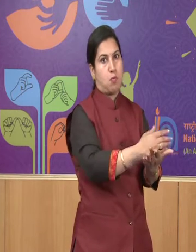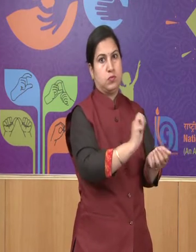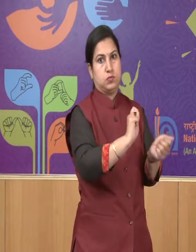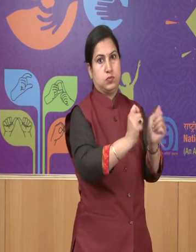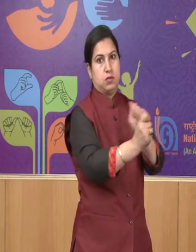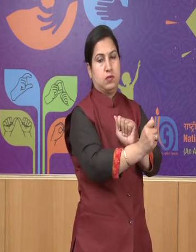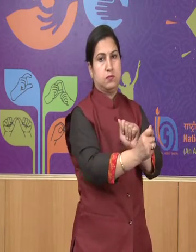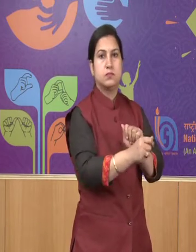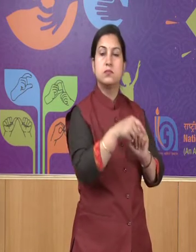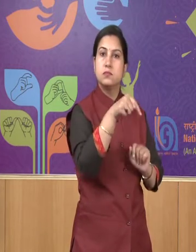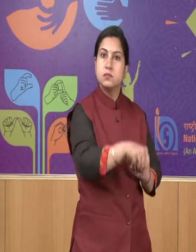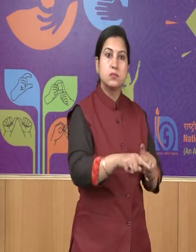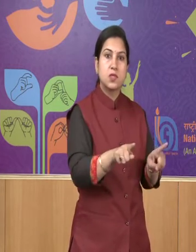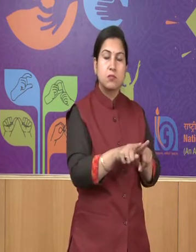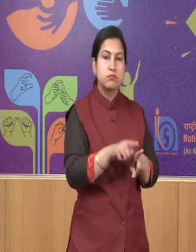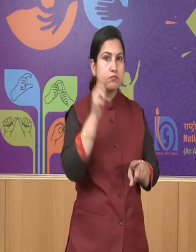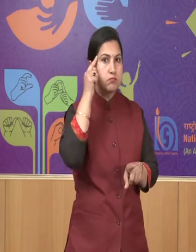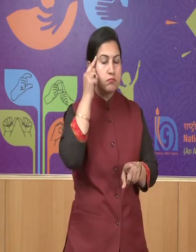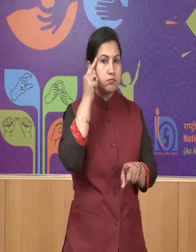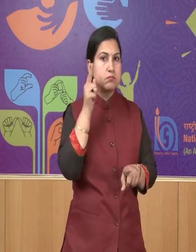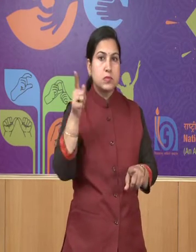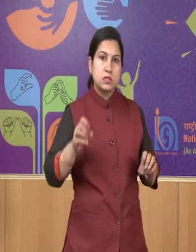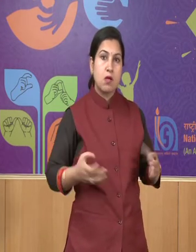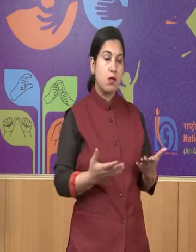Steps were taken to start education of girls,